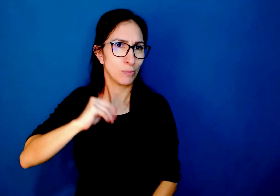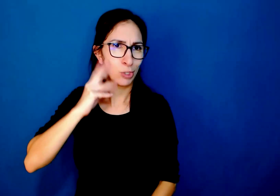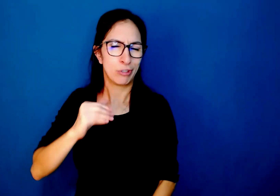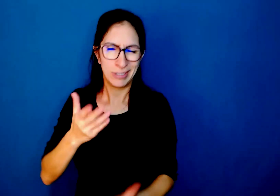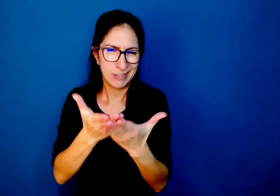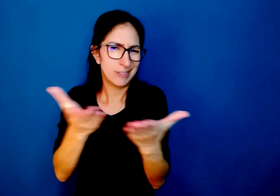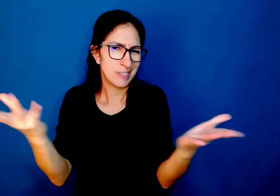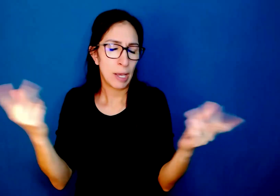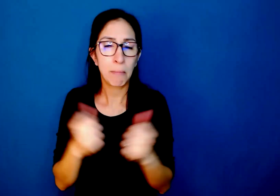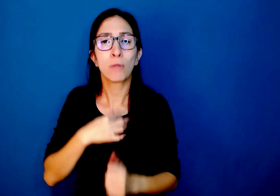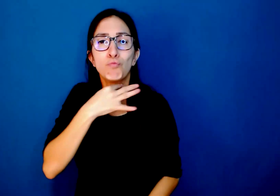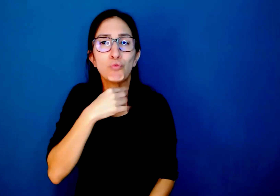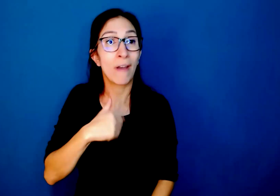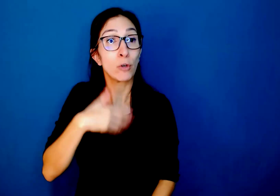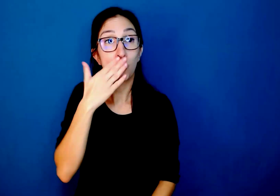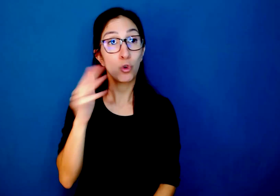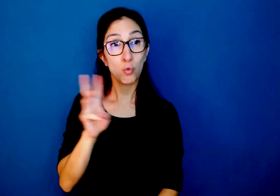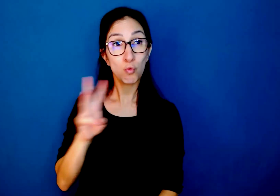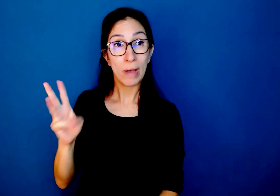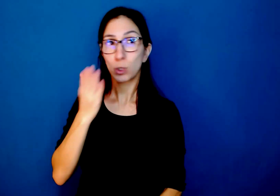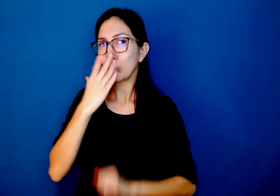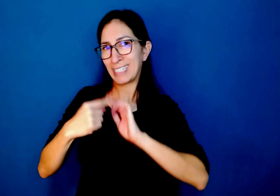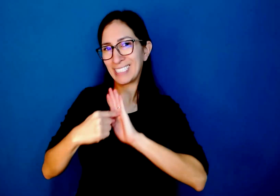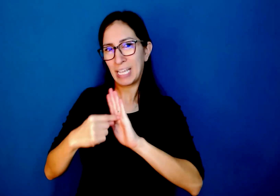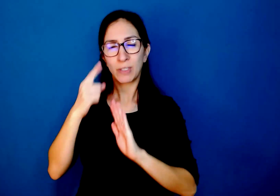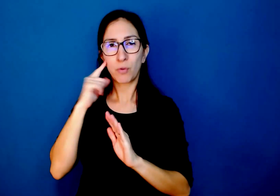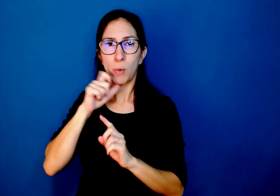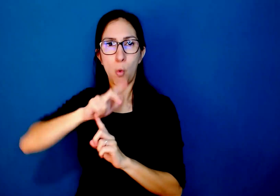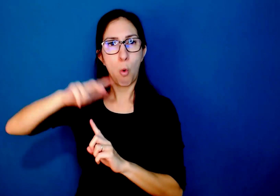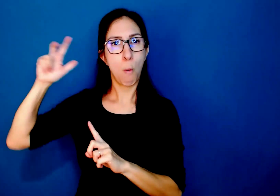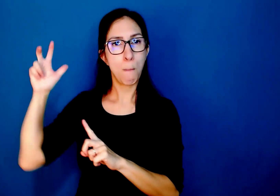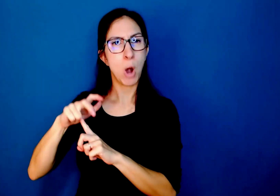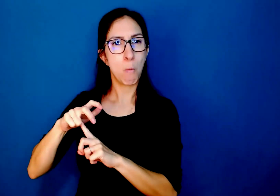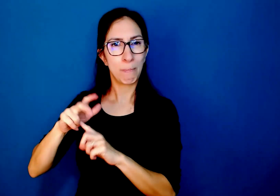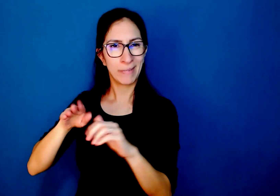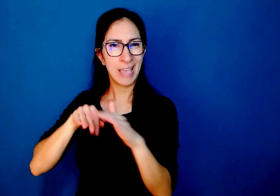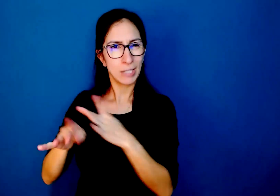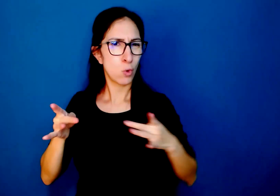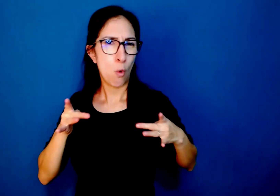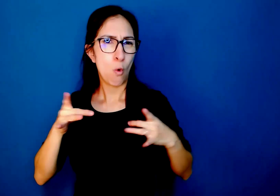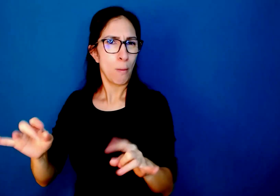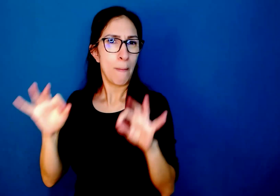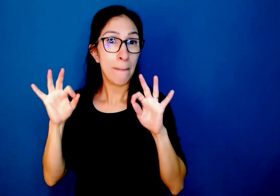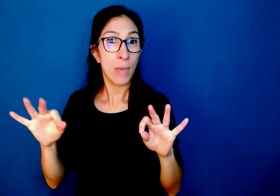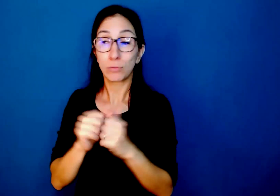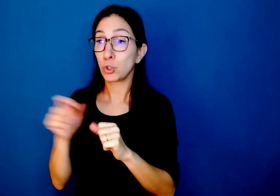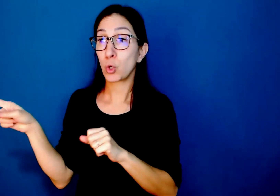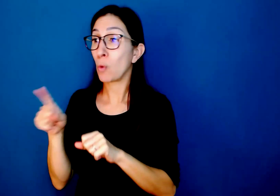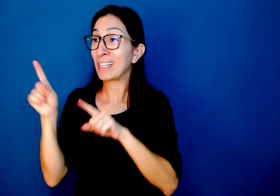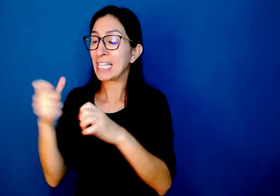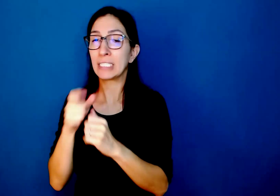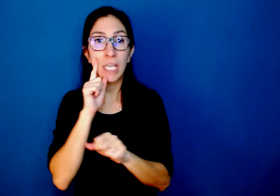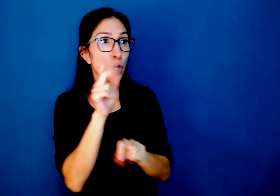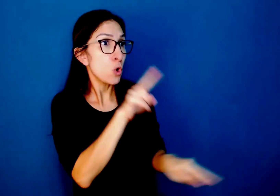good examples that do accessibility really well so that attendees can go and look and see and test and